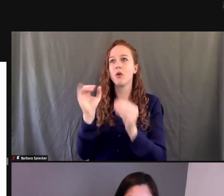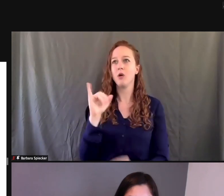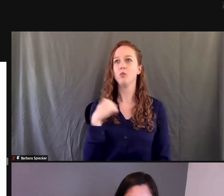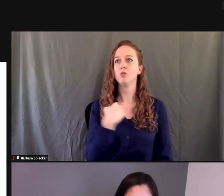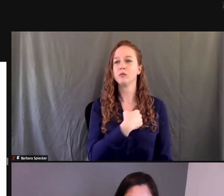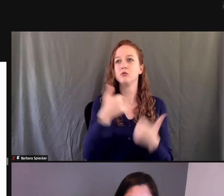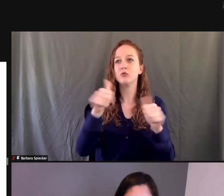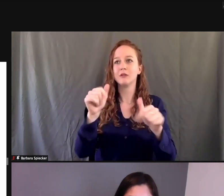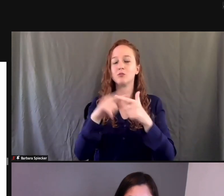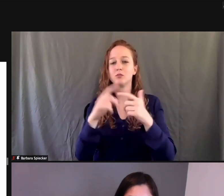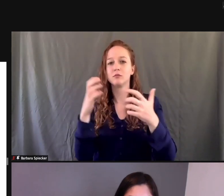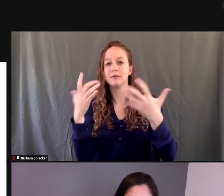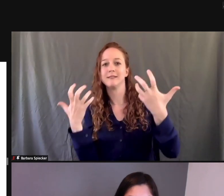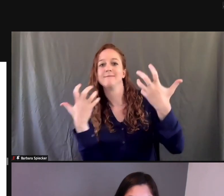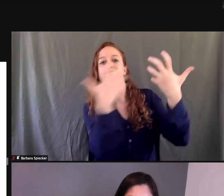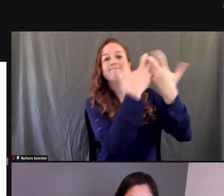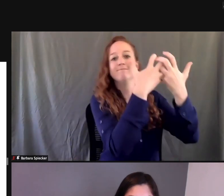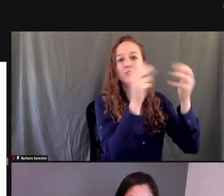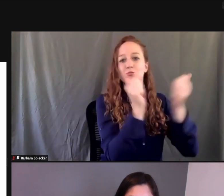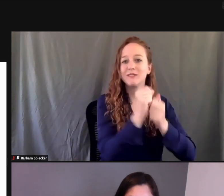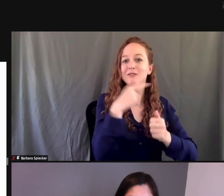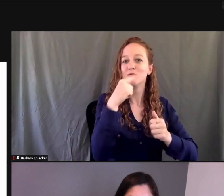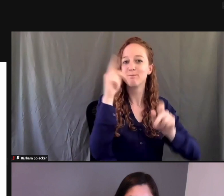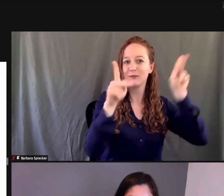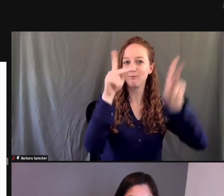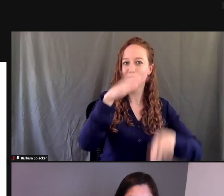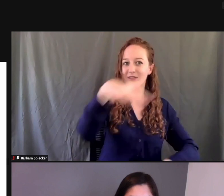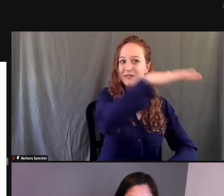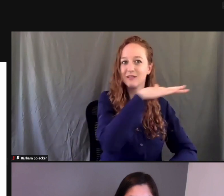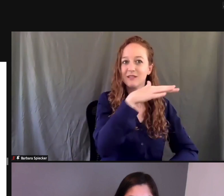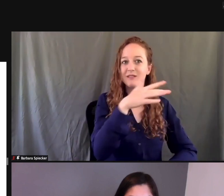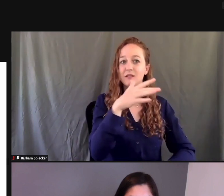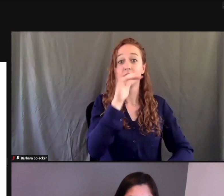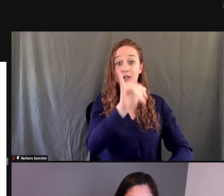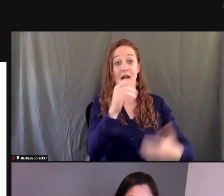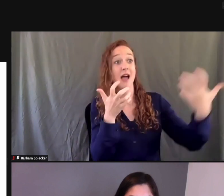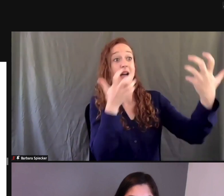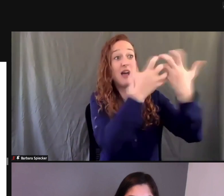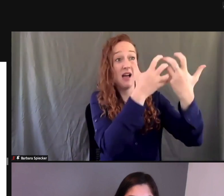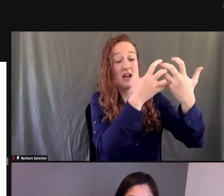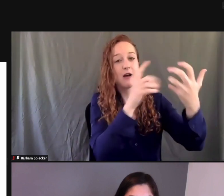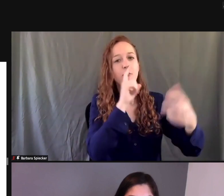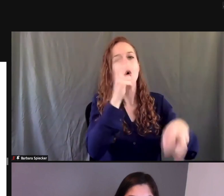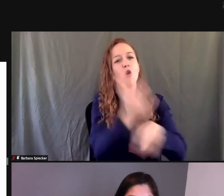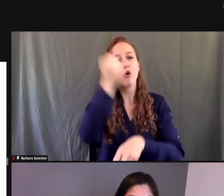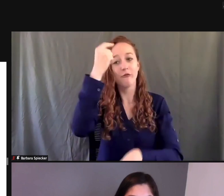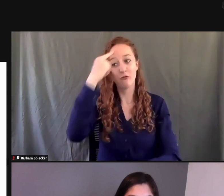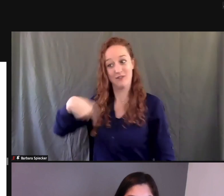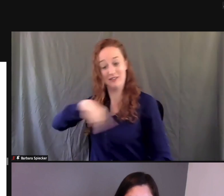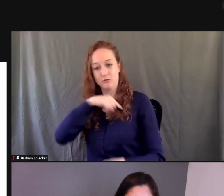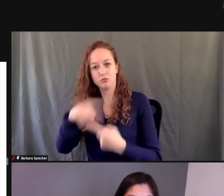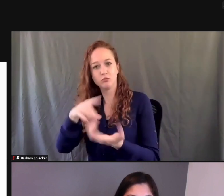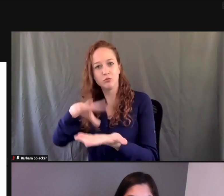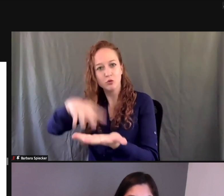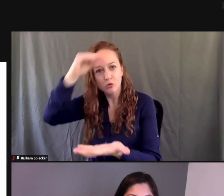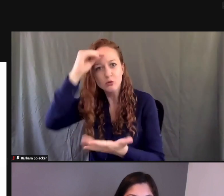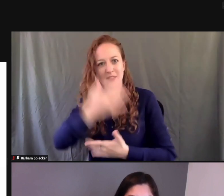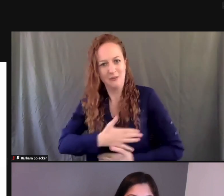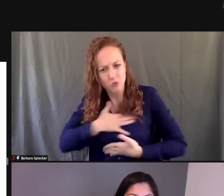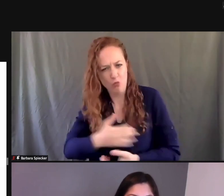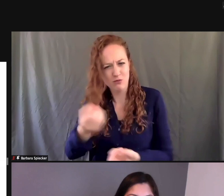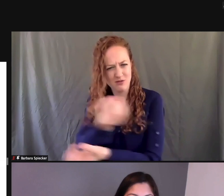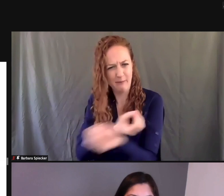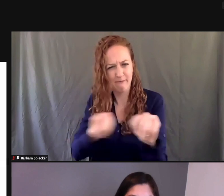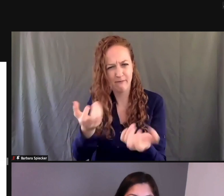to deliver a message back and forth and understand each other. Obviously, we're not trying to say, make sure you understand this word, fingerspell this word,